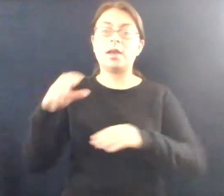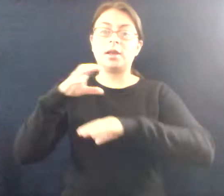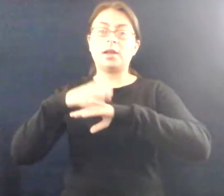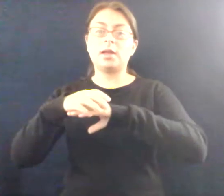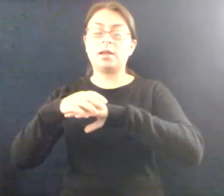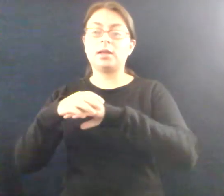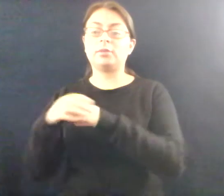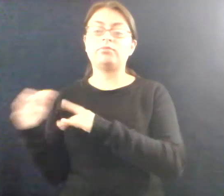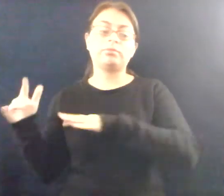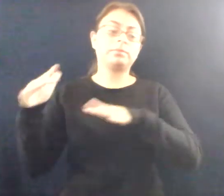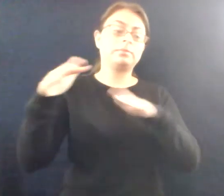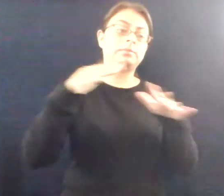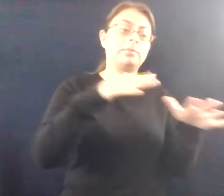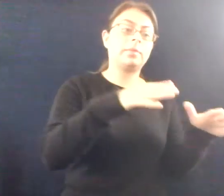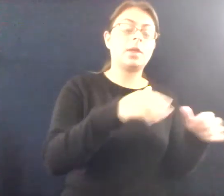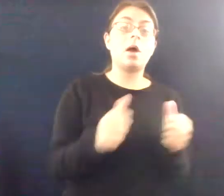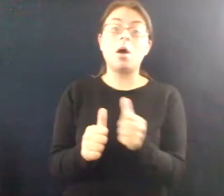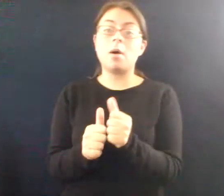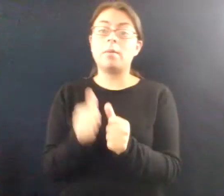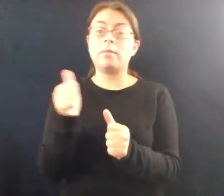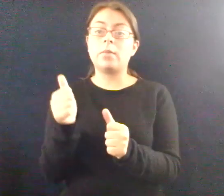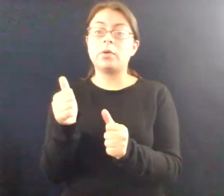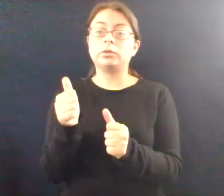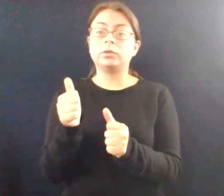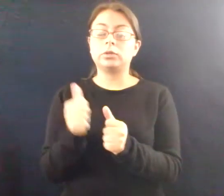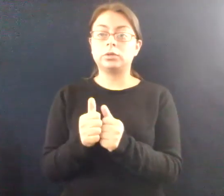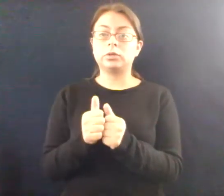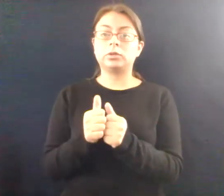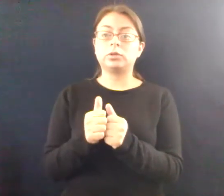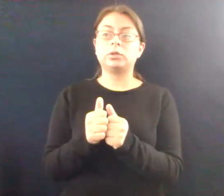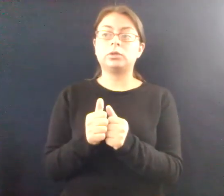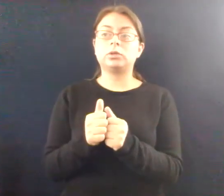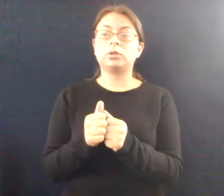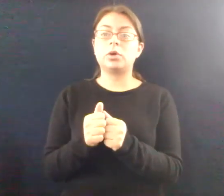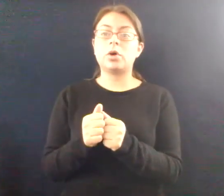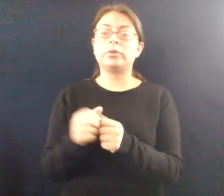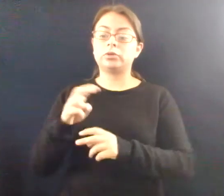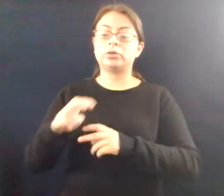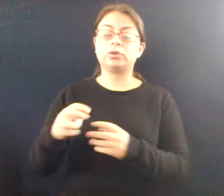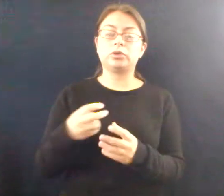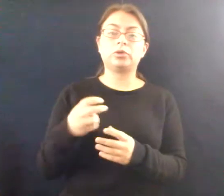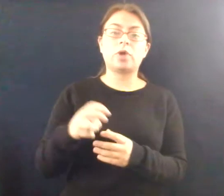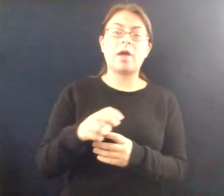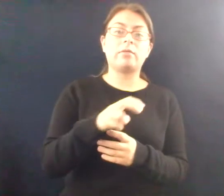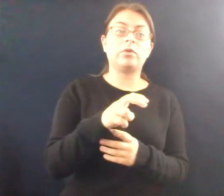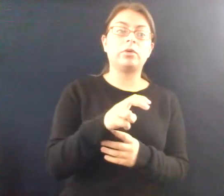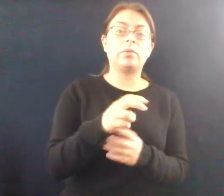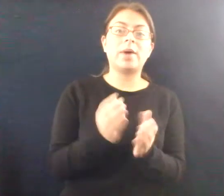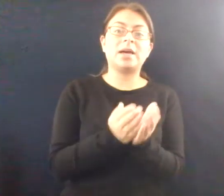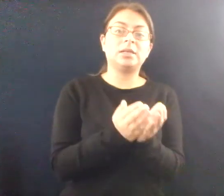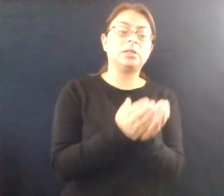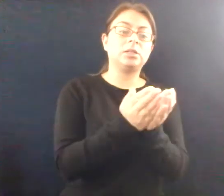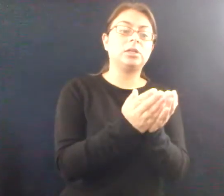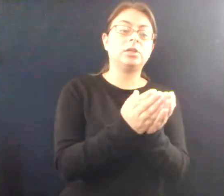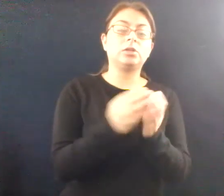The majority of the fortune hunters from other lands traveled by sea to San Francisco and then